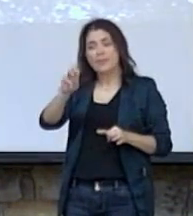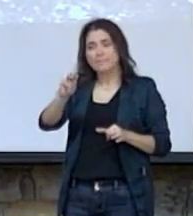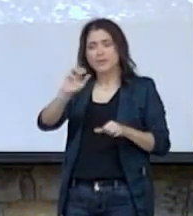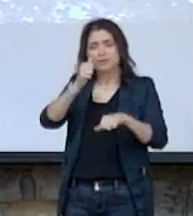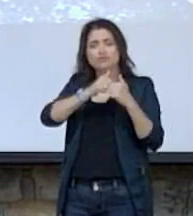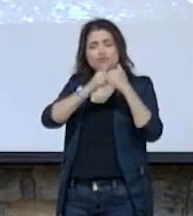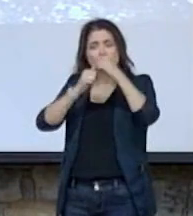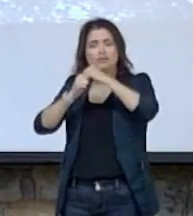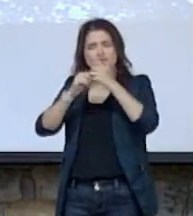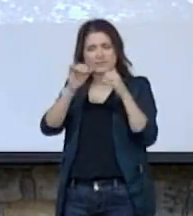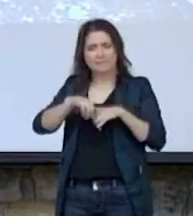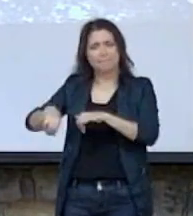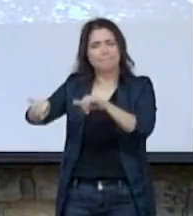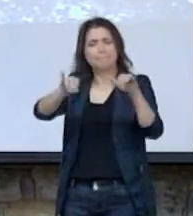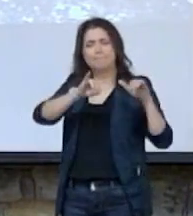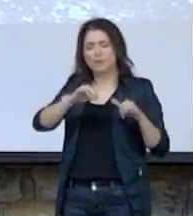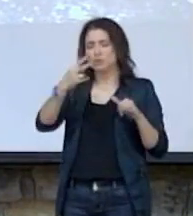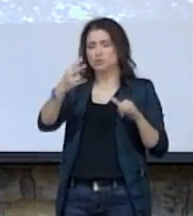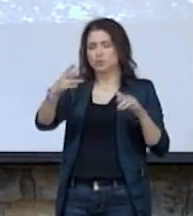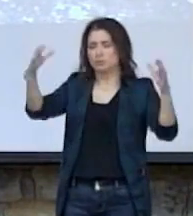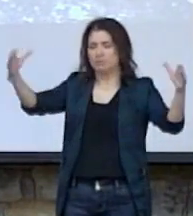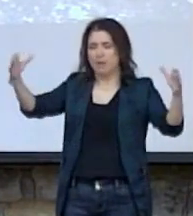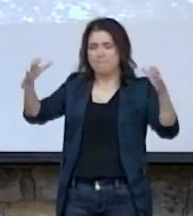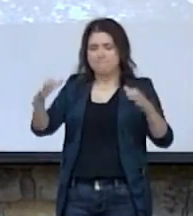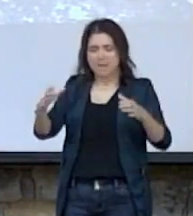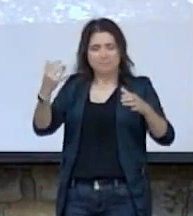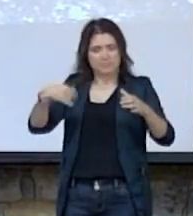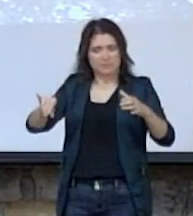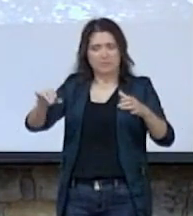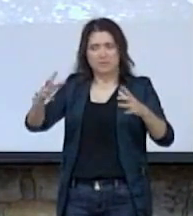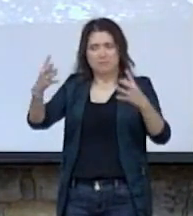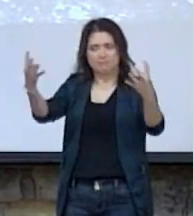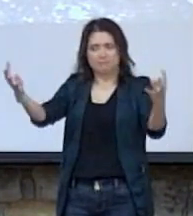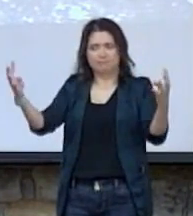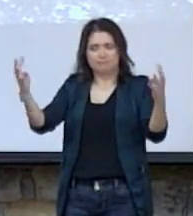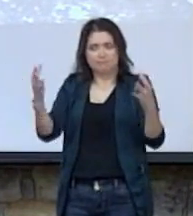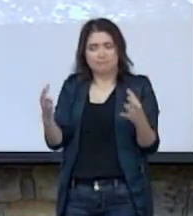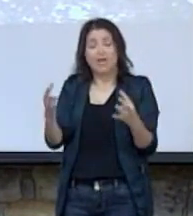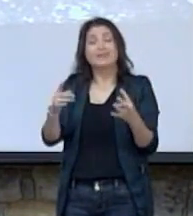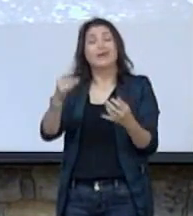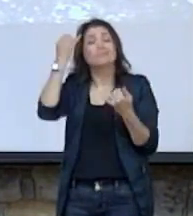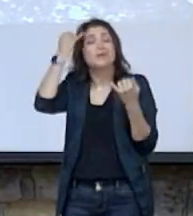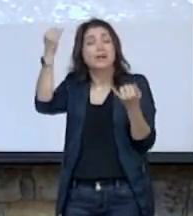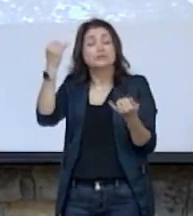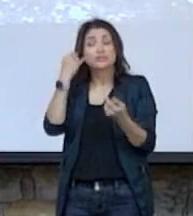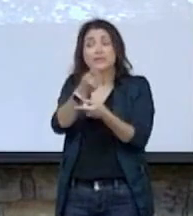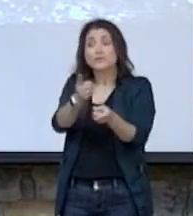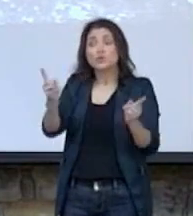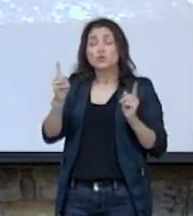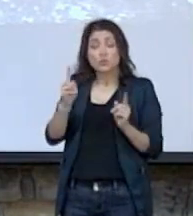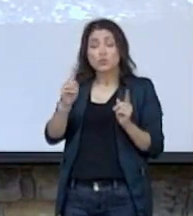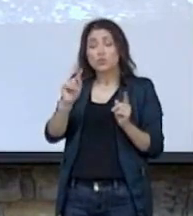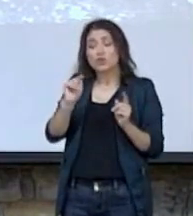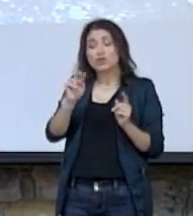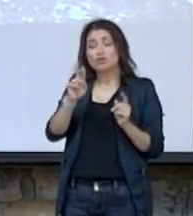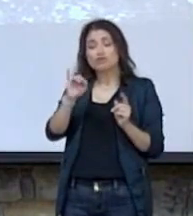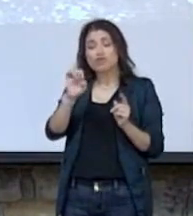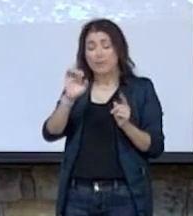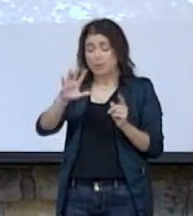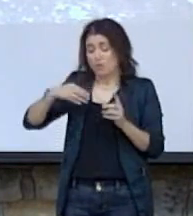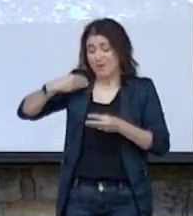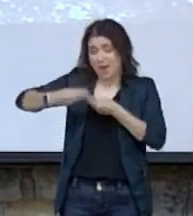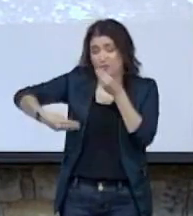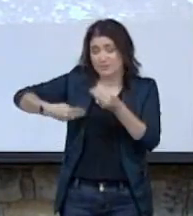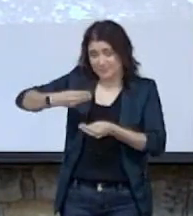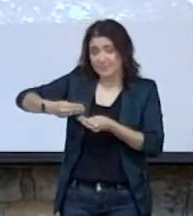two primary places, the holy place and the holy of holies. Now imagine if you were a tribe and your inheritance, your